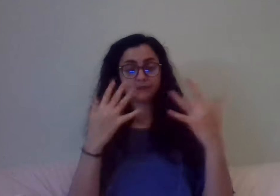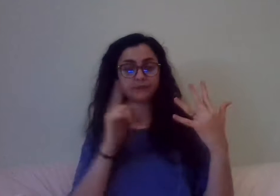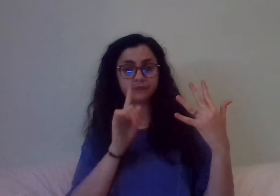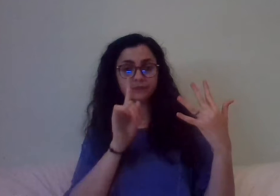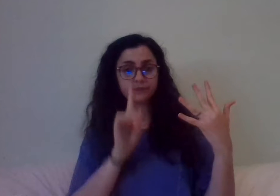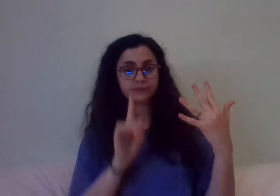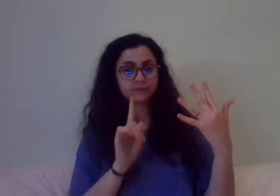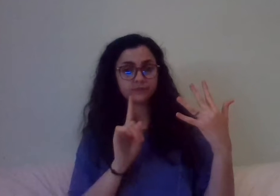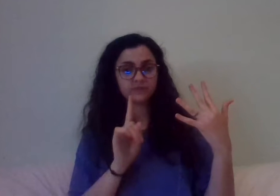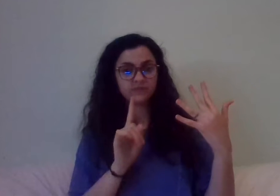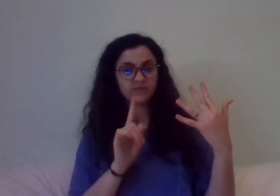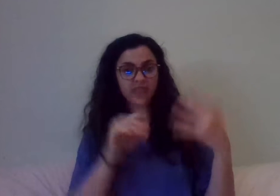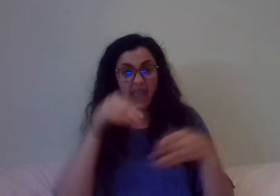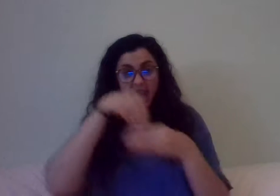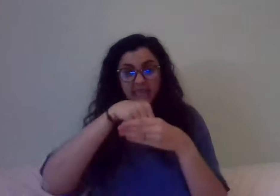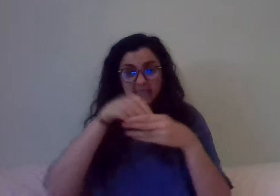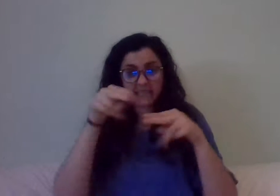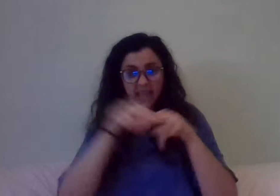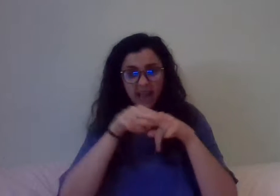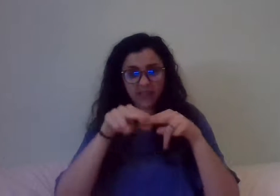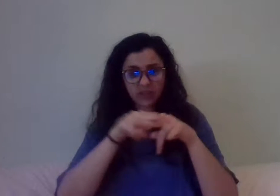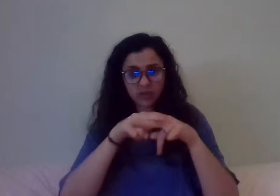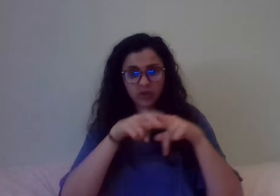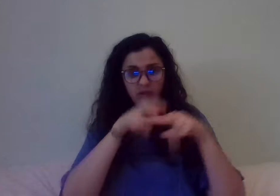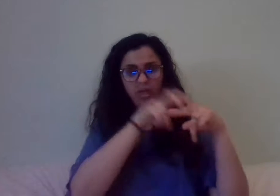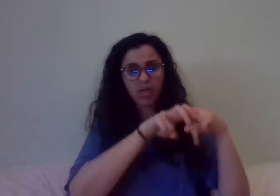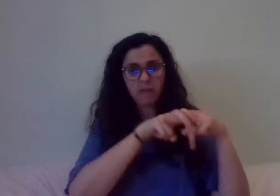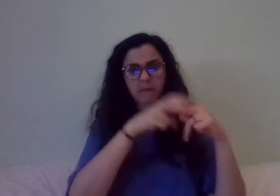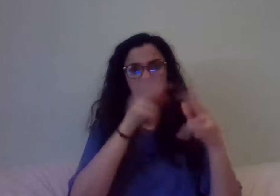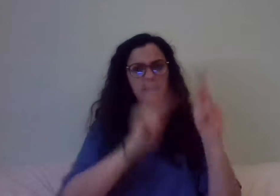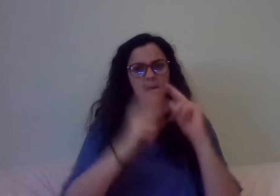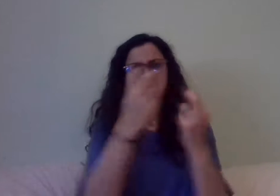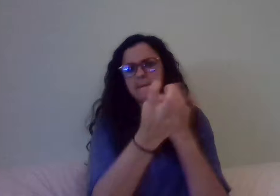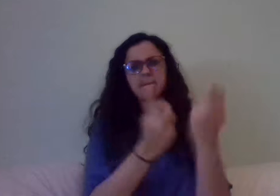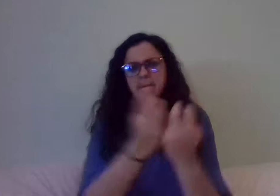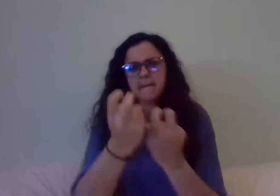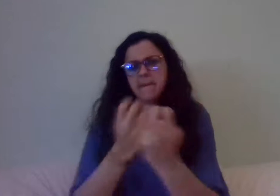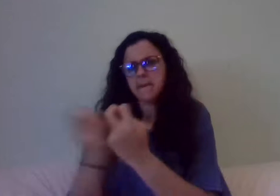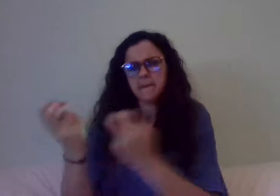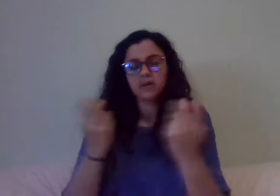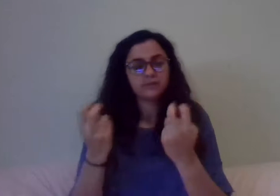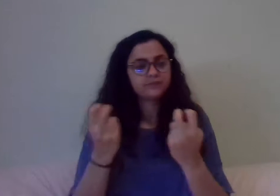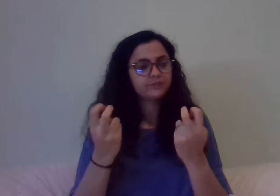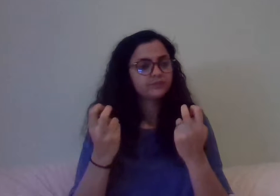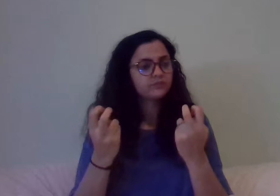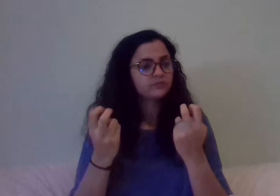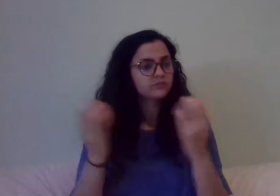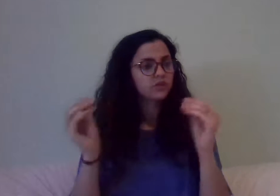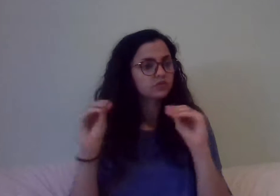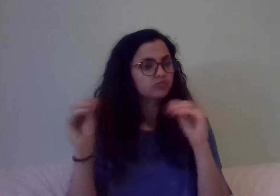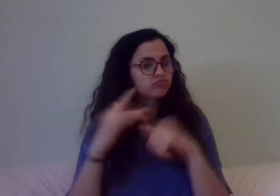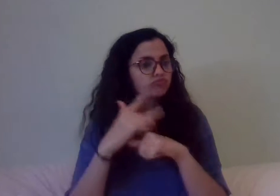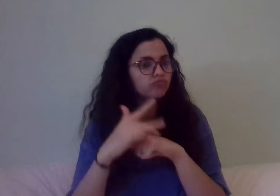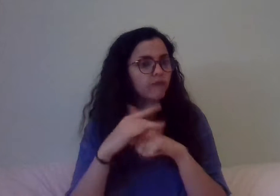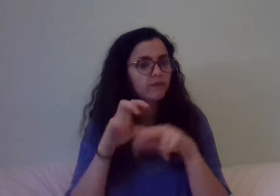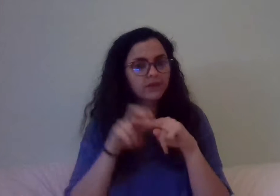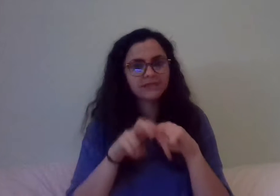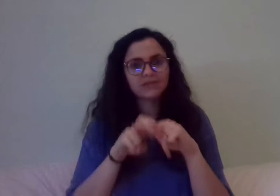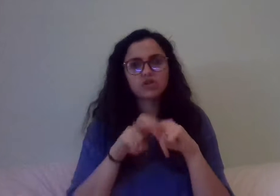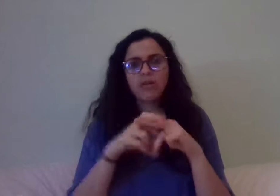the seats have already filled up, and there are many more people to get on the train before you get. You know